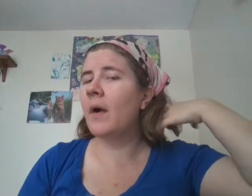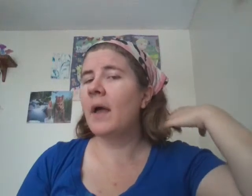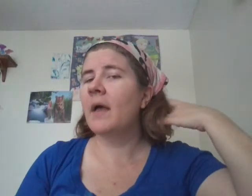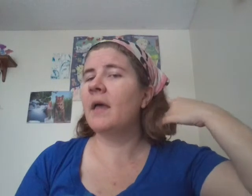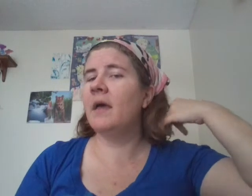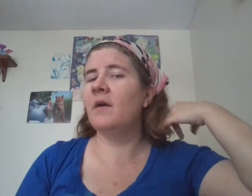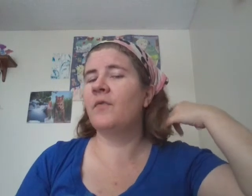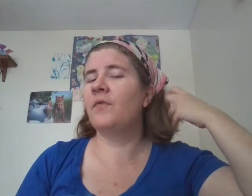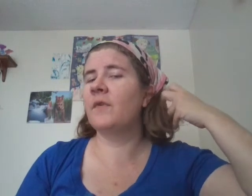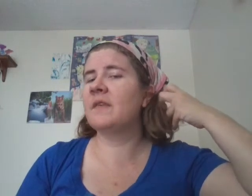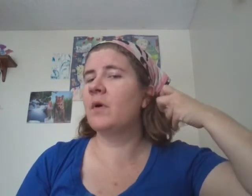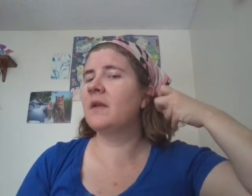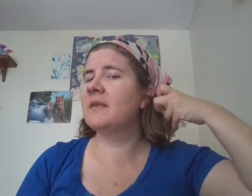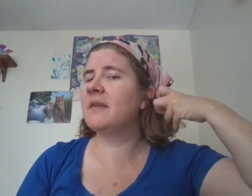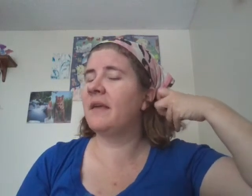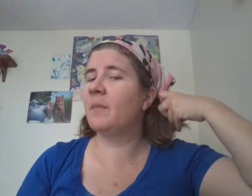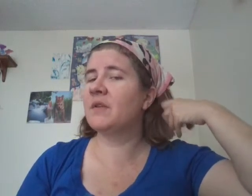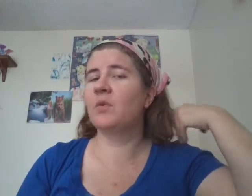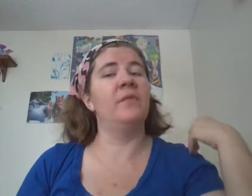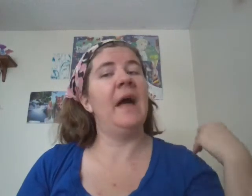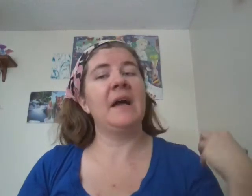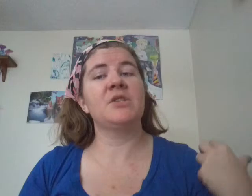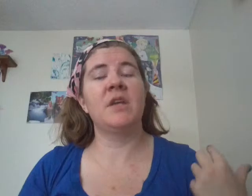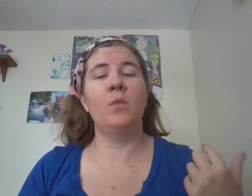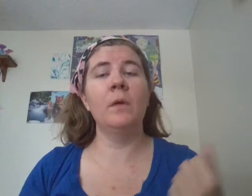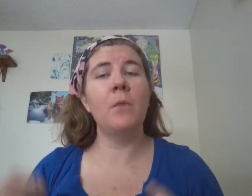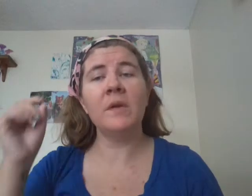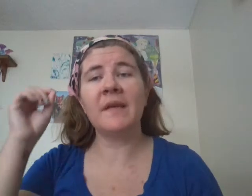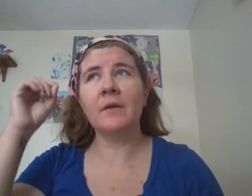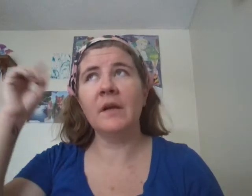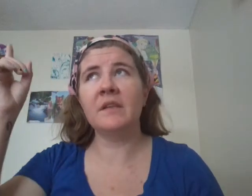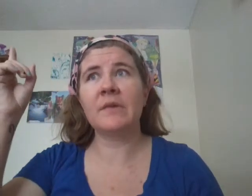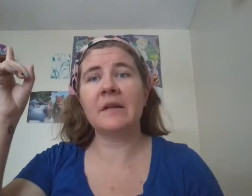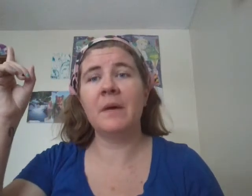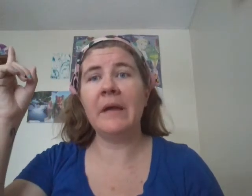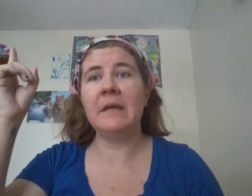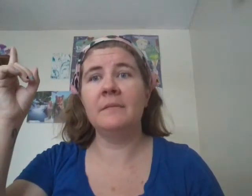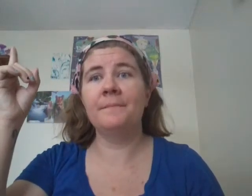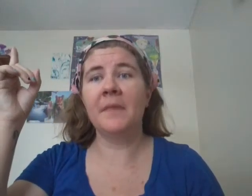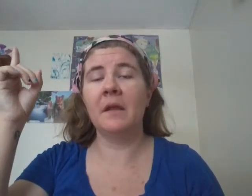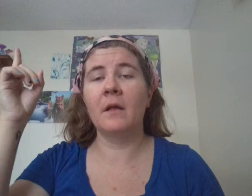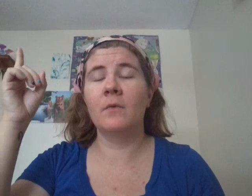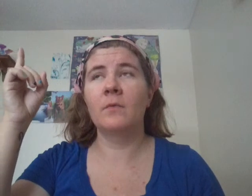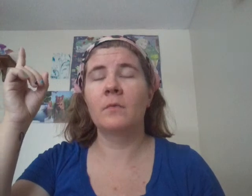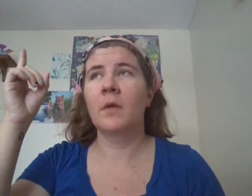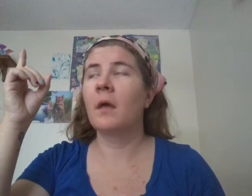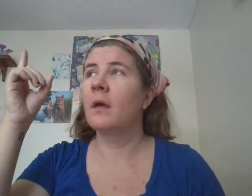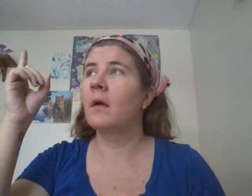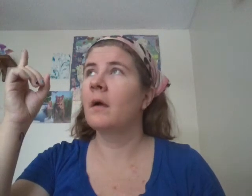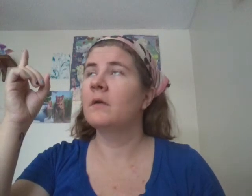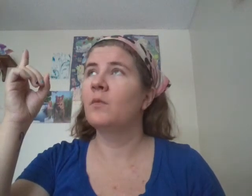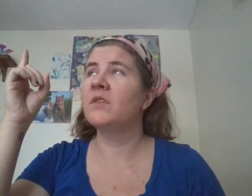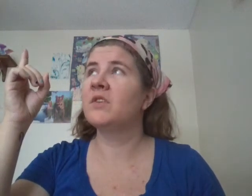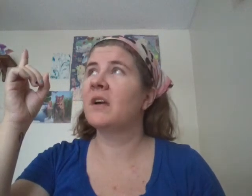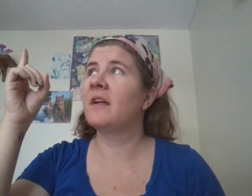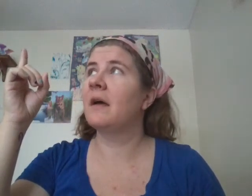So, if someone is taking a picture with a flash, it will momentarily distract my brain. And it'll go, we should check that